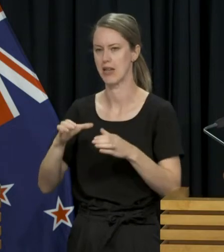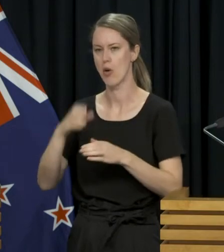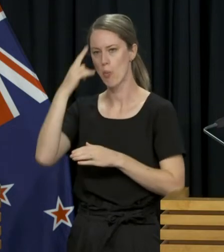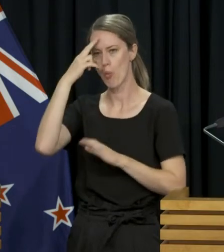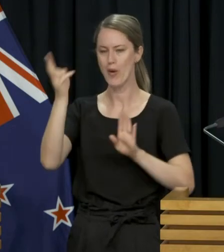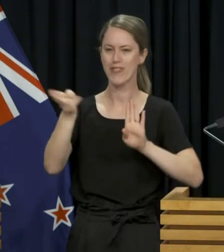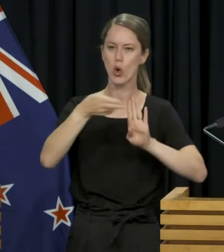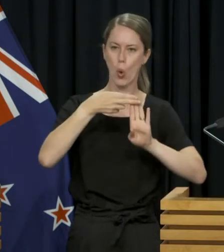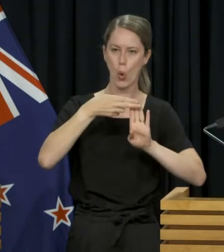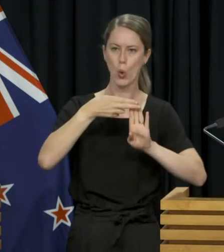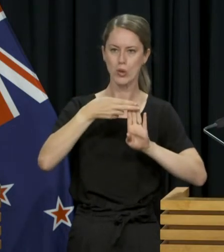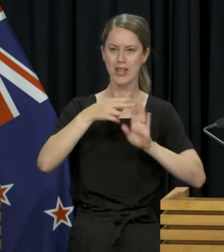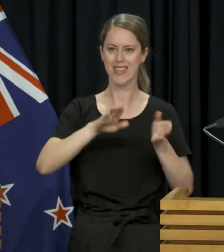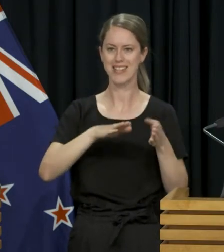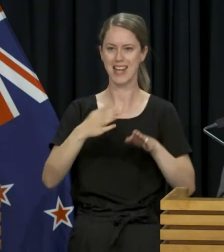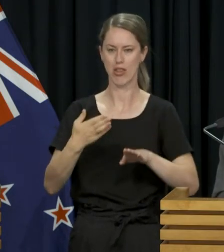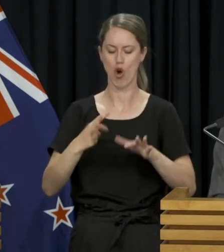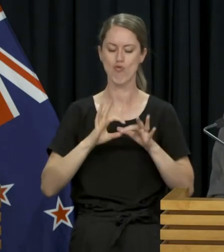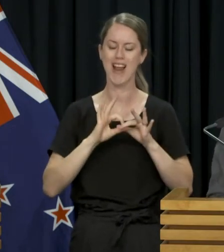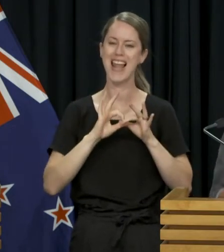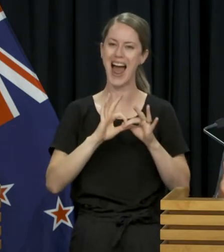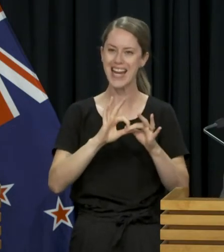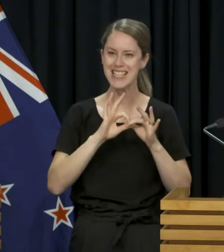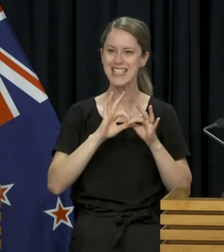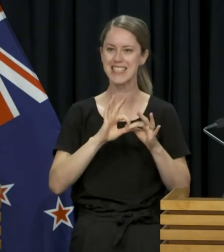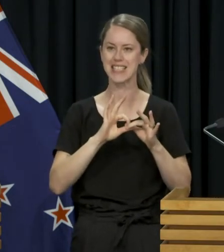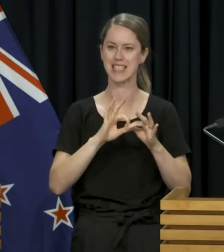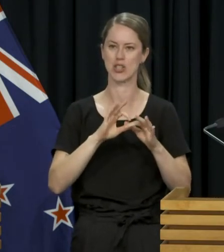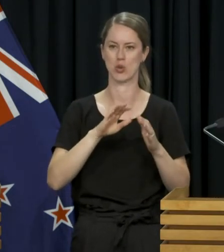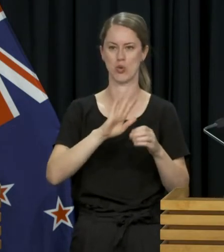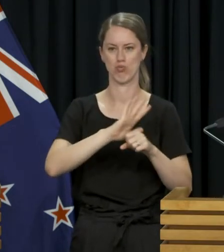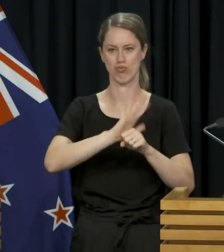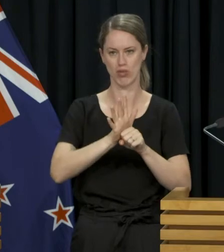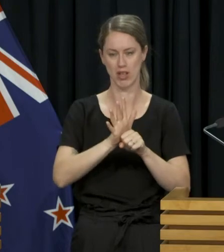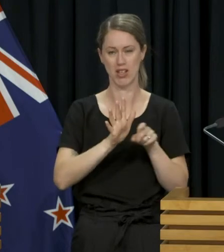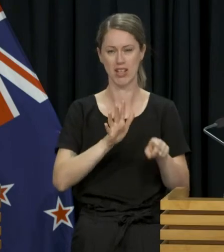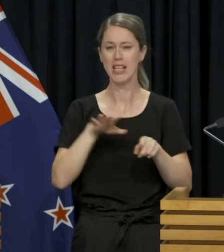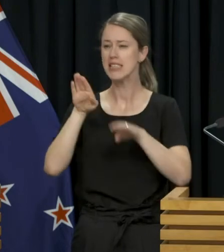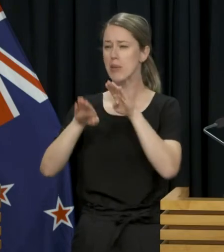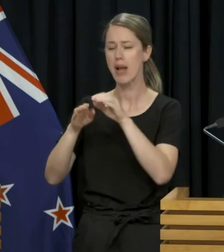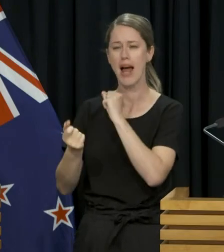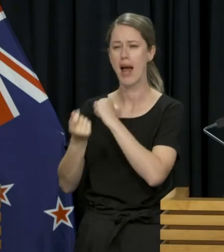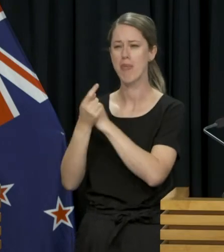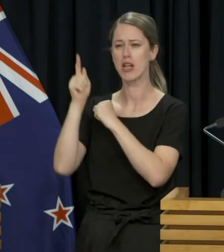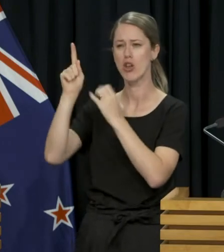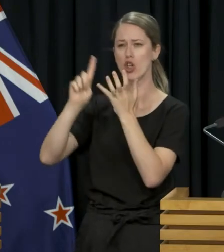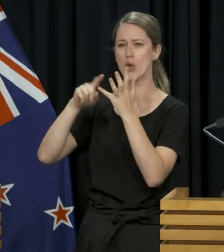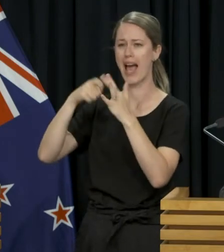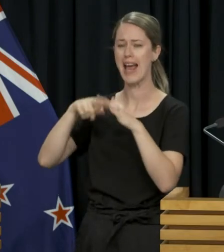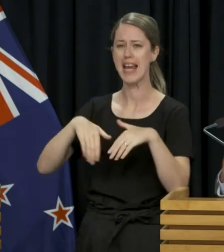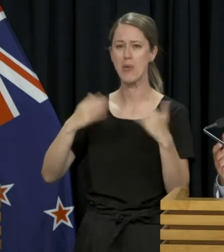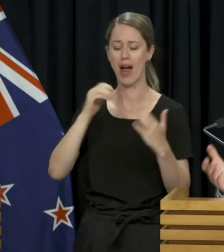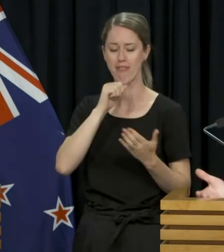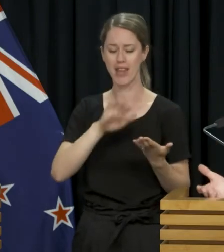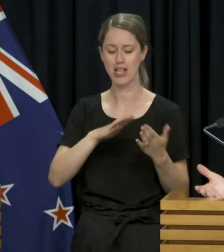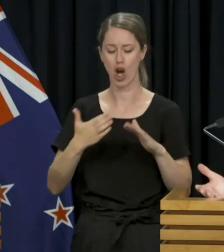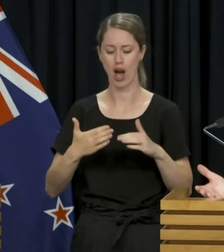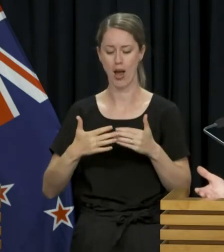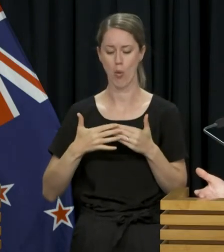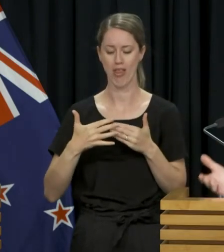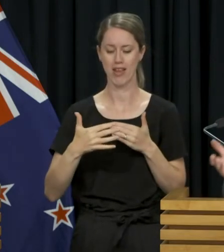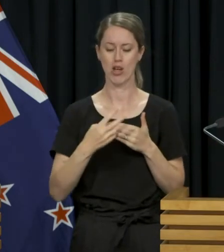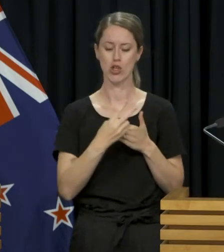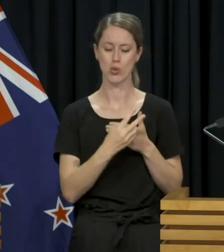as COVID-19 related, and you will see most countries doing this. For example, in the UK, they categorise anyone who dies within